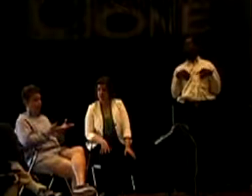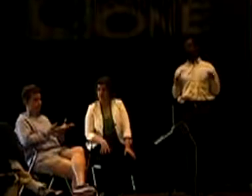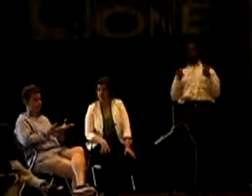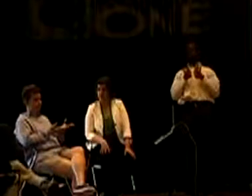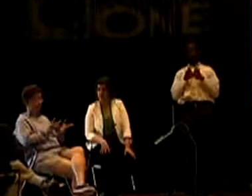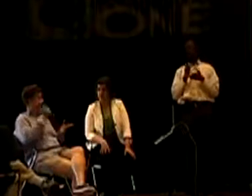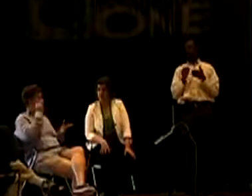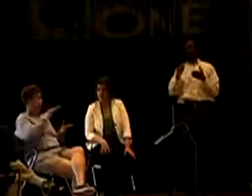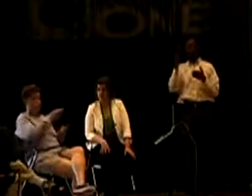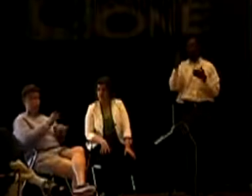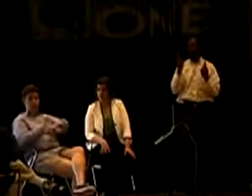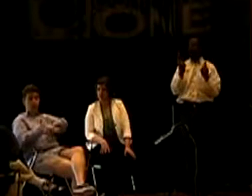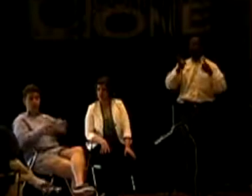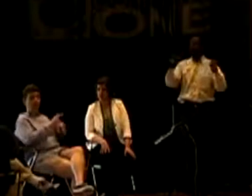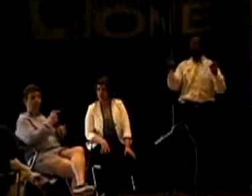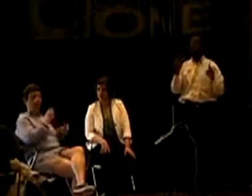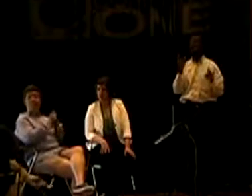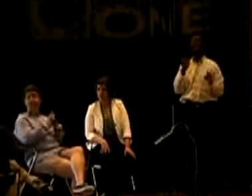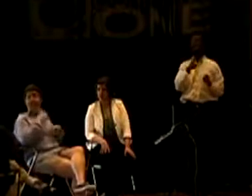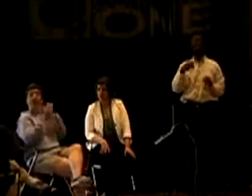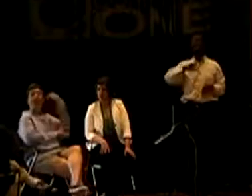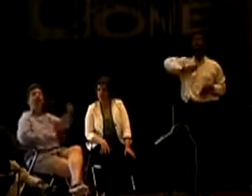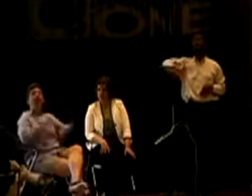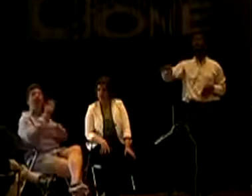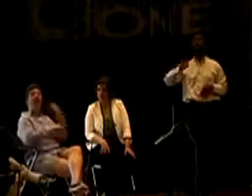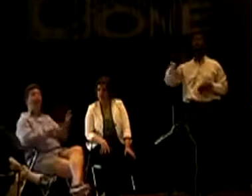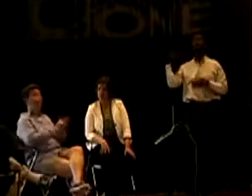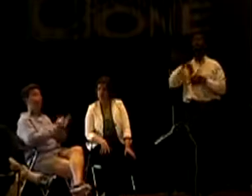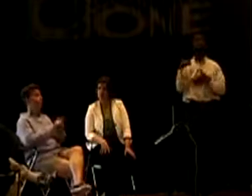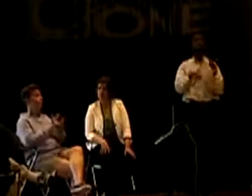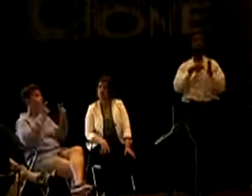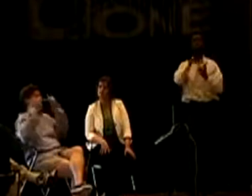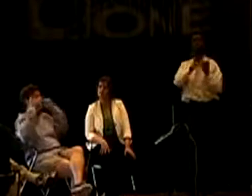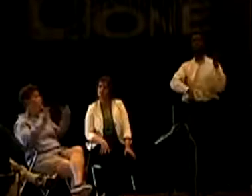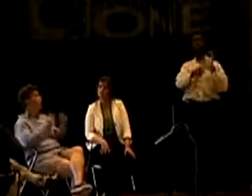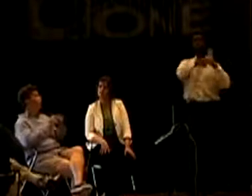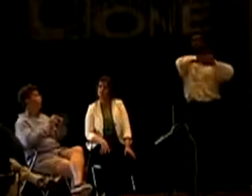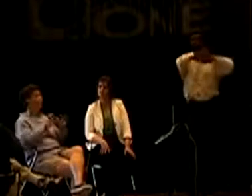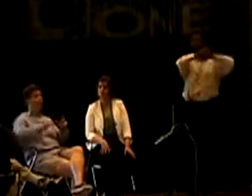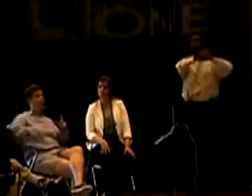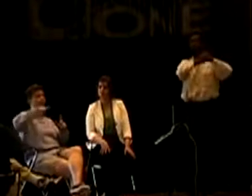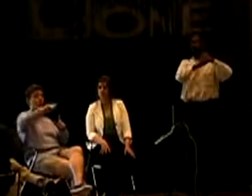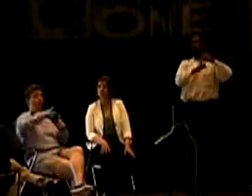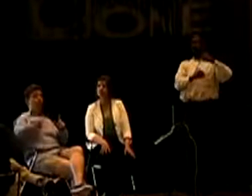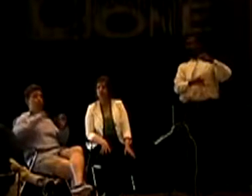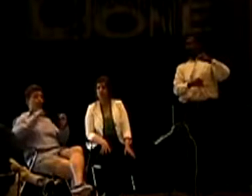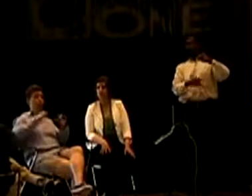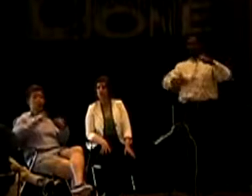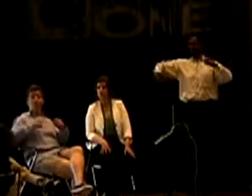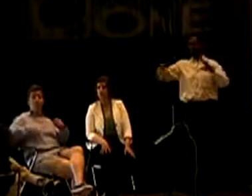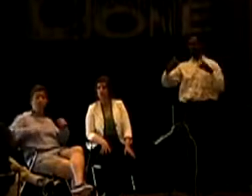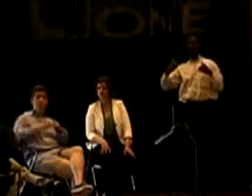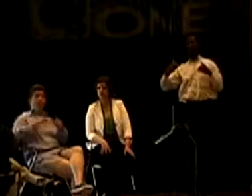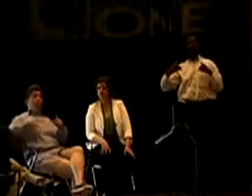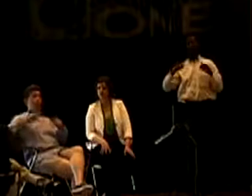That was what led to acceptance for you. I think that if you had gone on your own and written this play